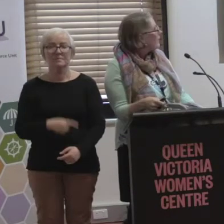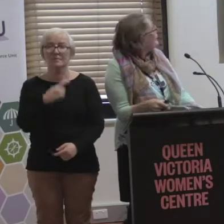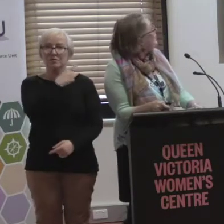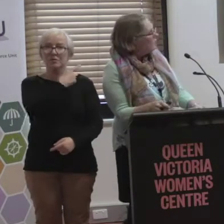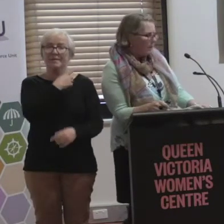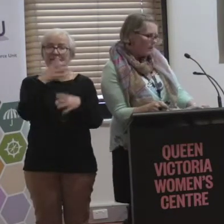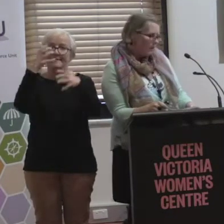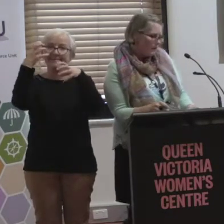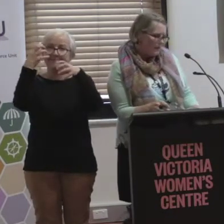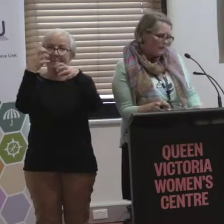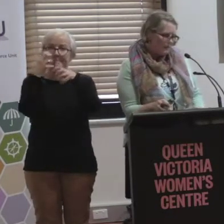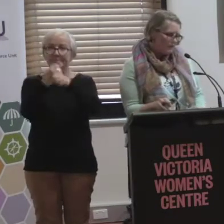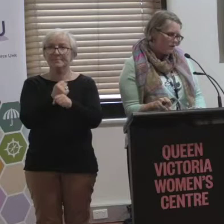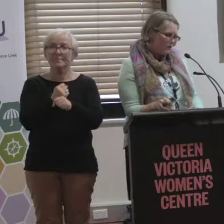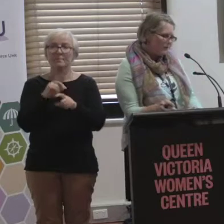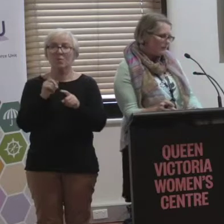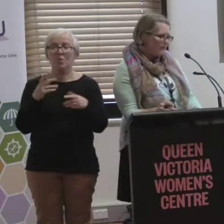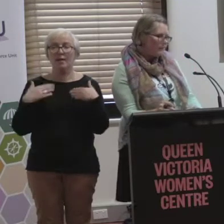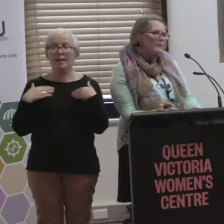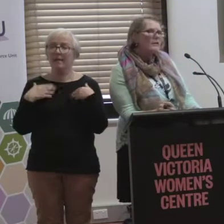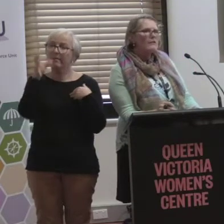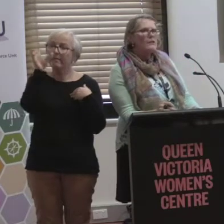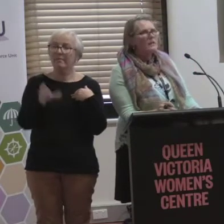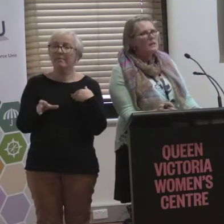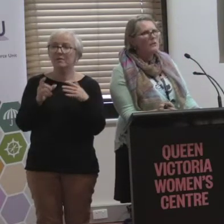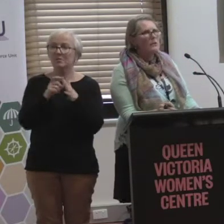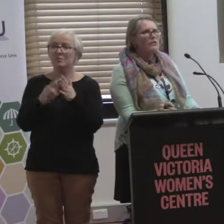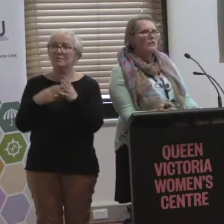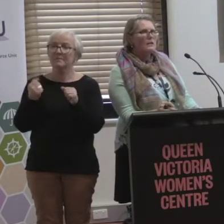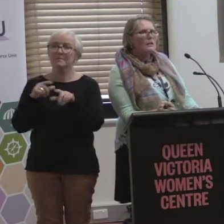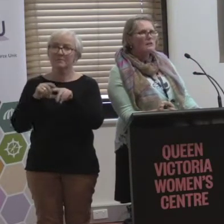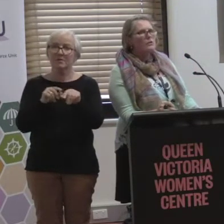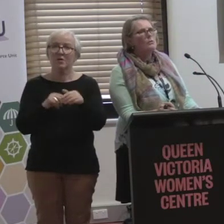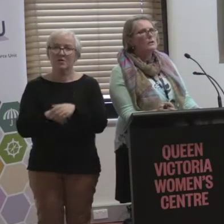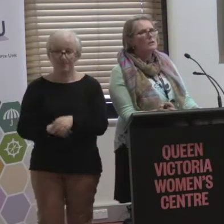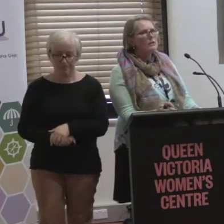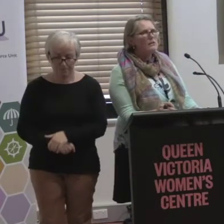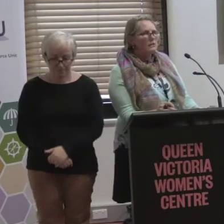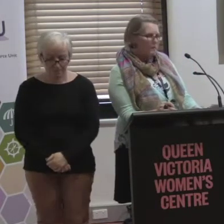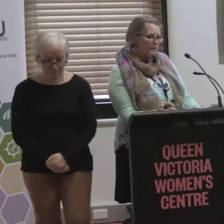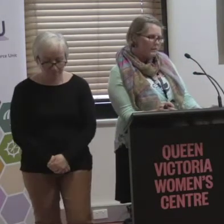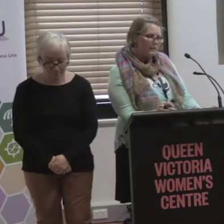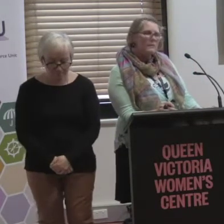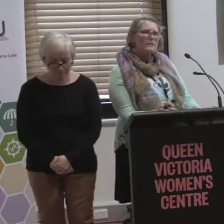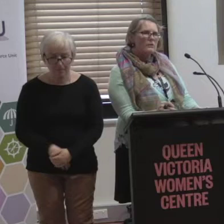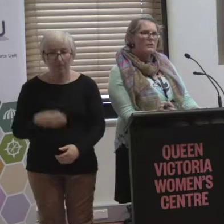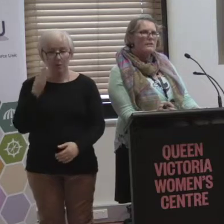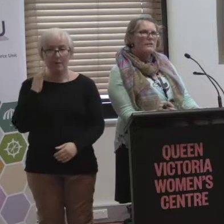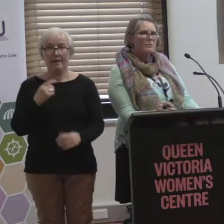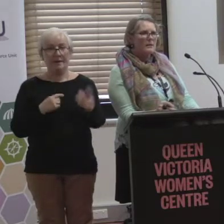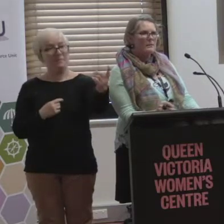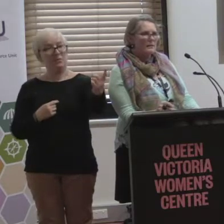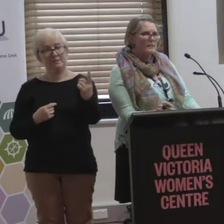flow chart, on what a health practitioner needs to follow. So the first thing a health practitioner needs to do when they've got an individual in front of them that does not